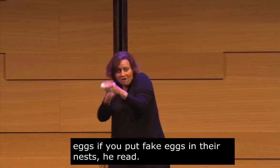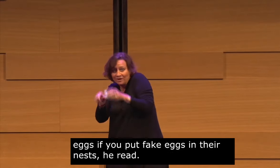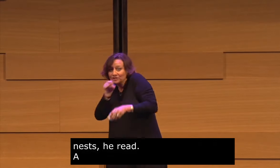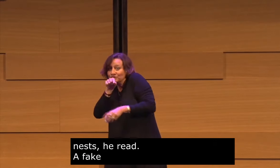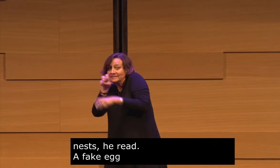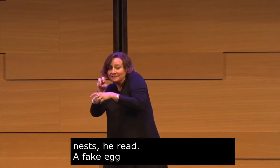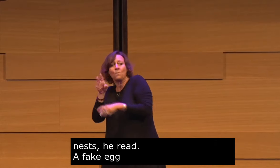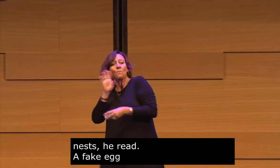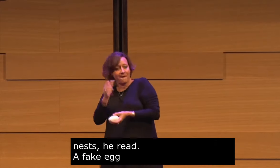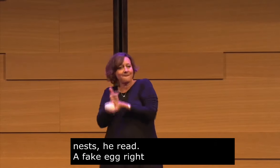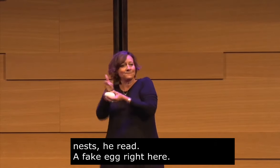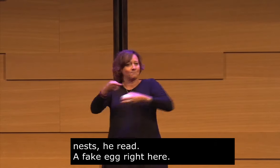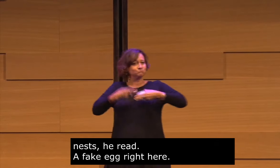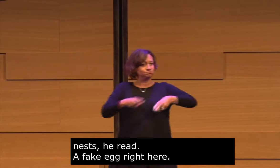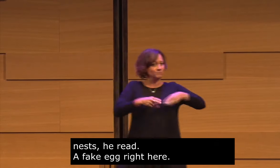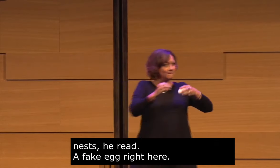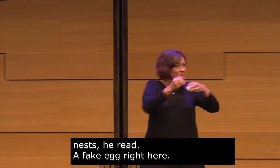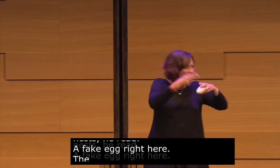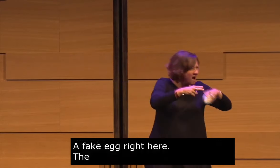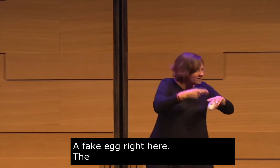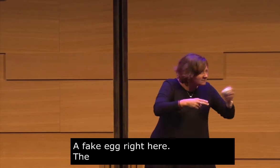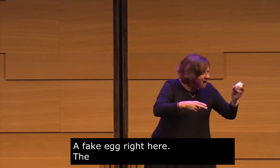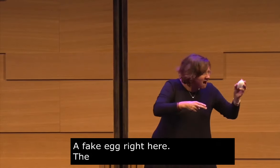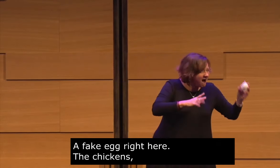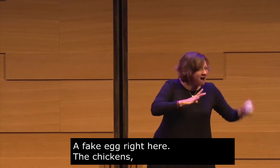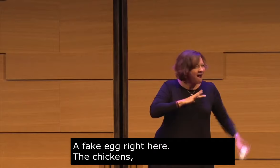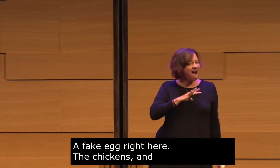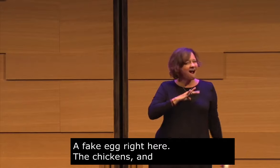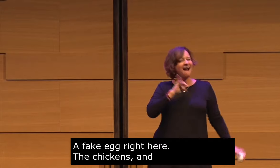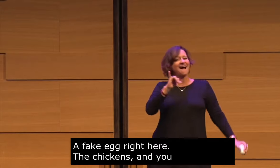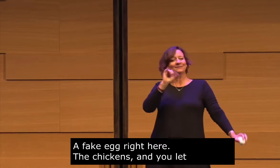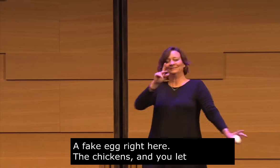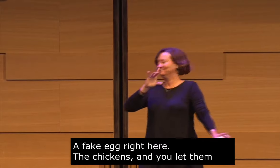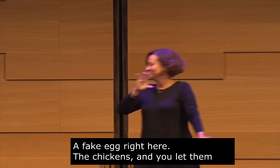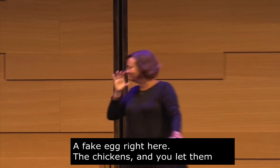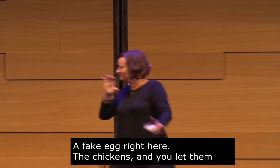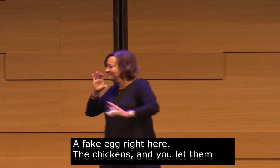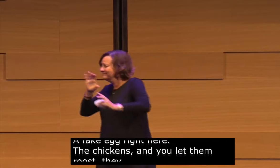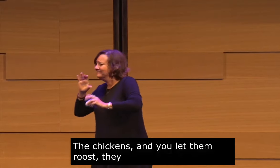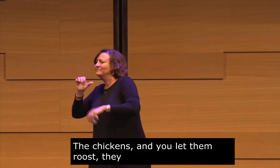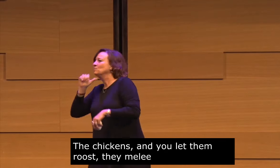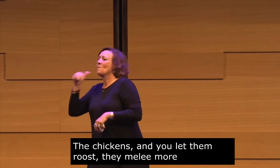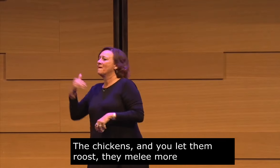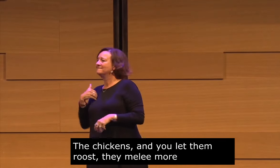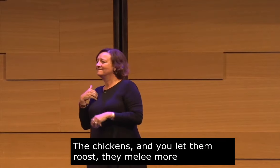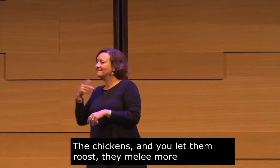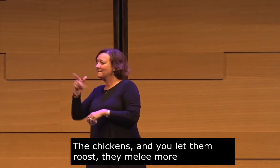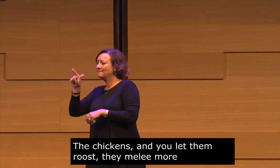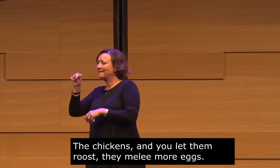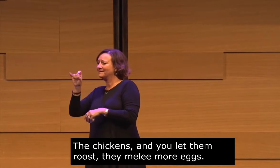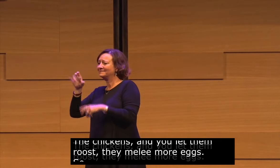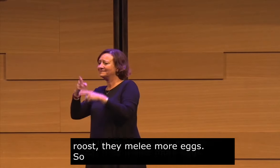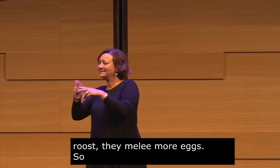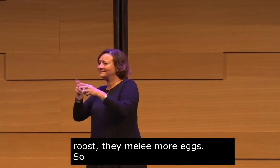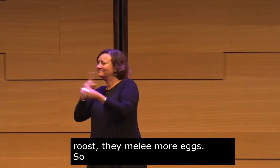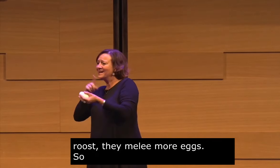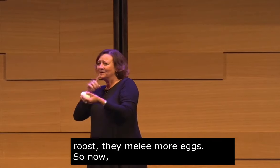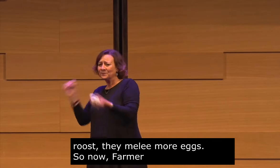We have a fake egg right here. If you put are the chickens and let them roost, they may lay more eggs. So now Farmer Henry